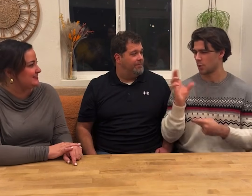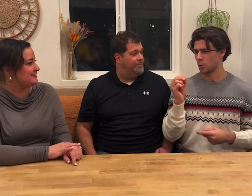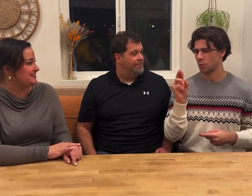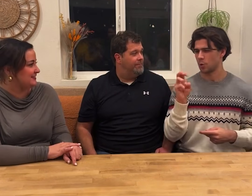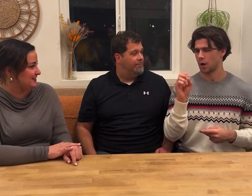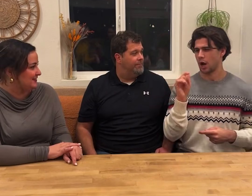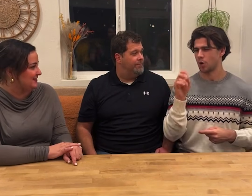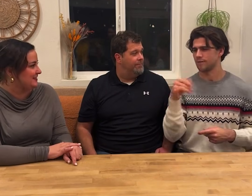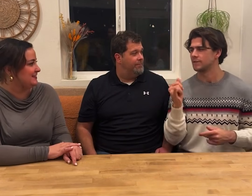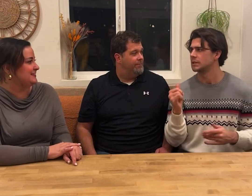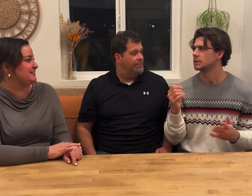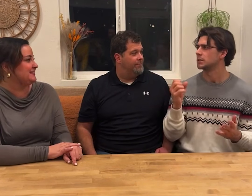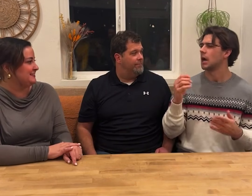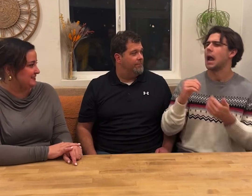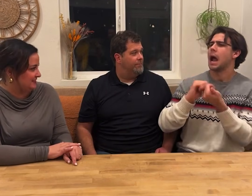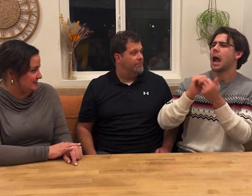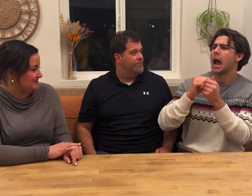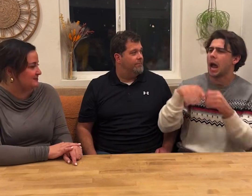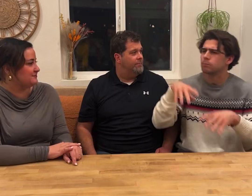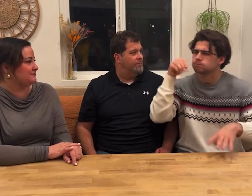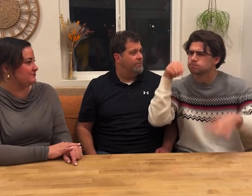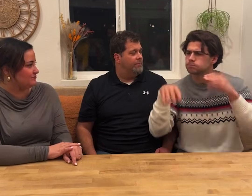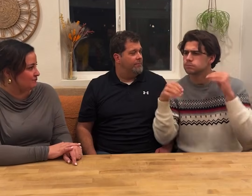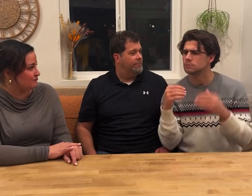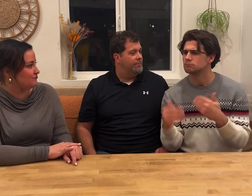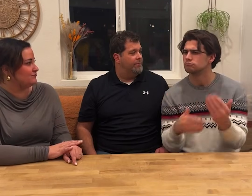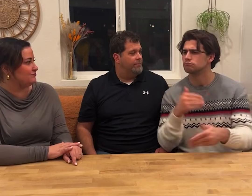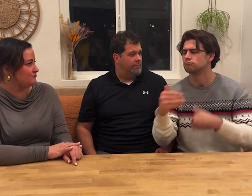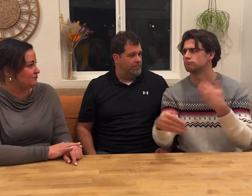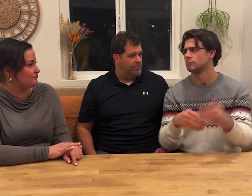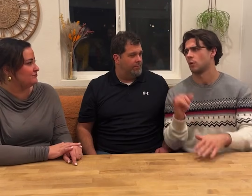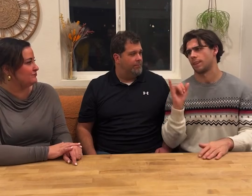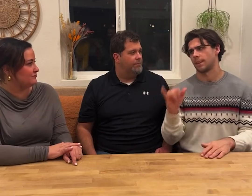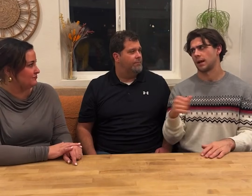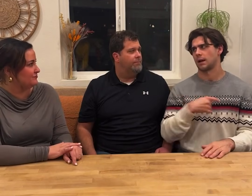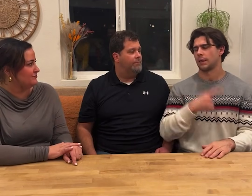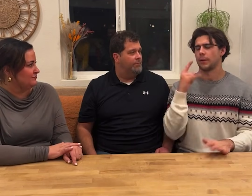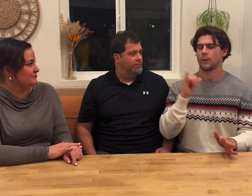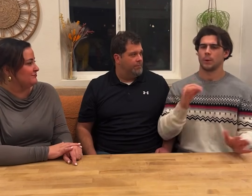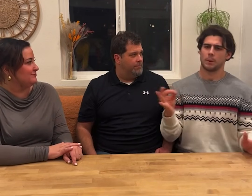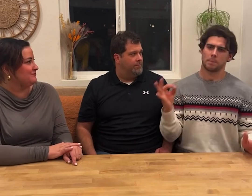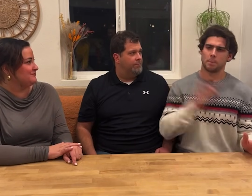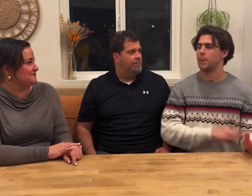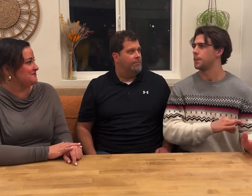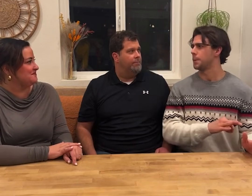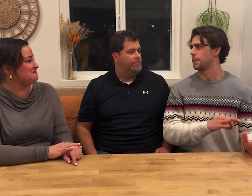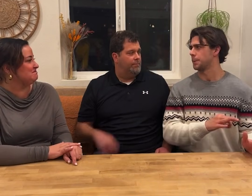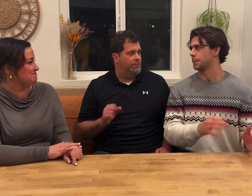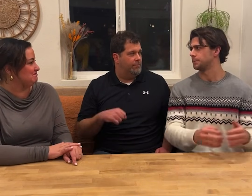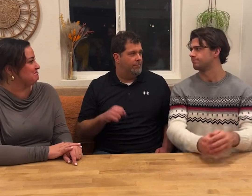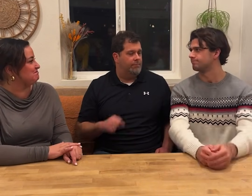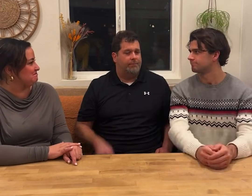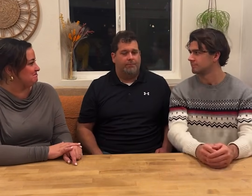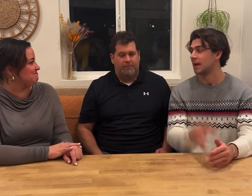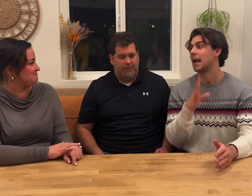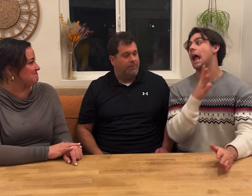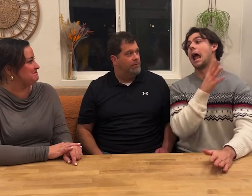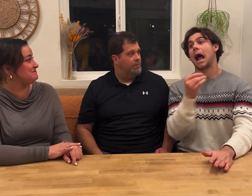to teach us some choreography. So he reviewed that, and that was really helpful. I think very, very